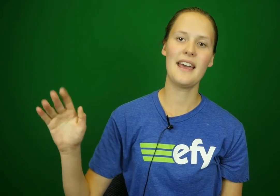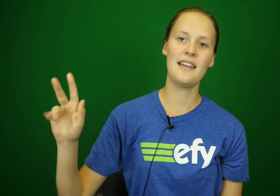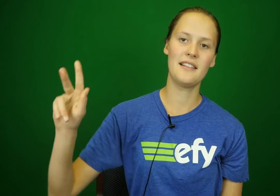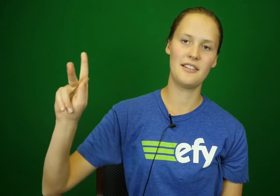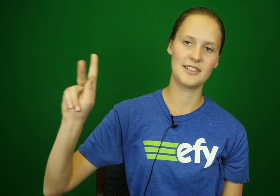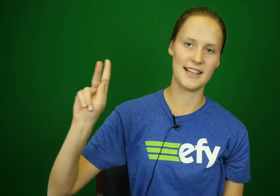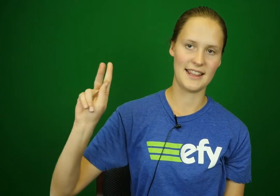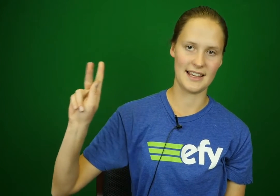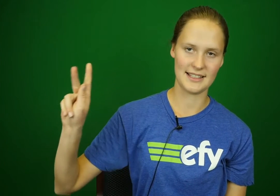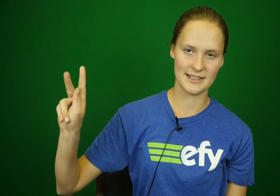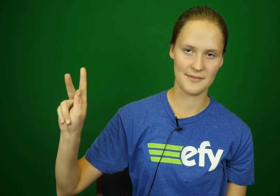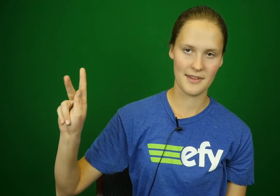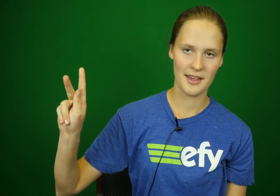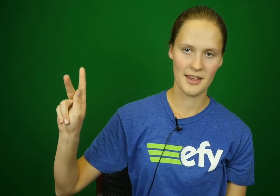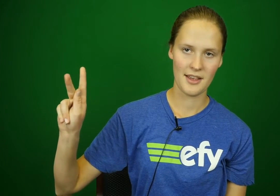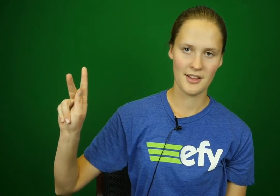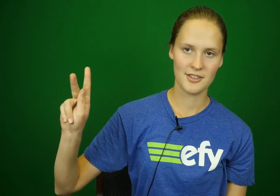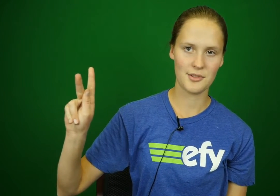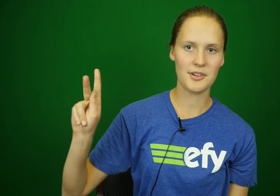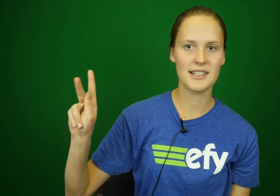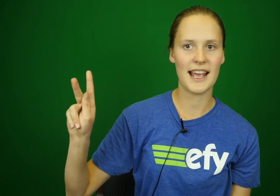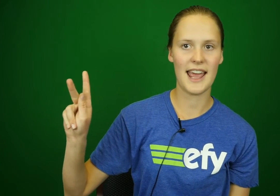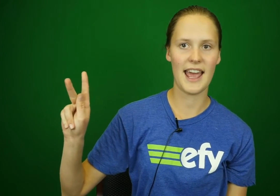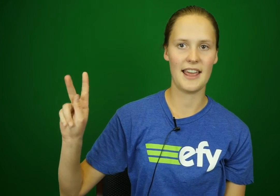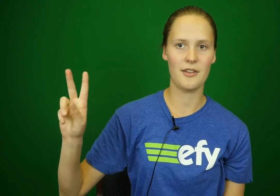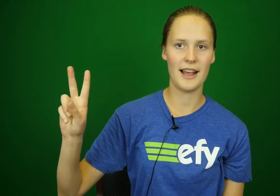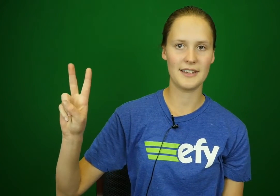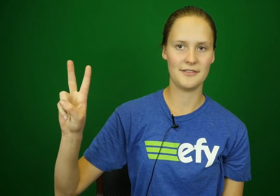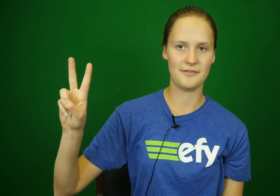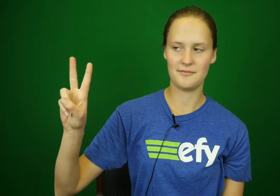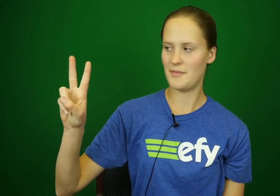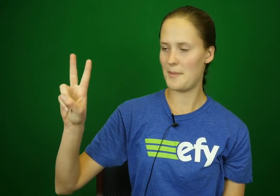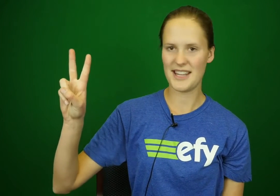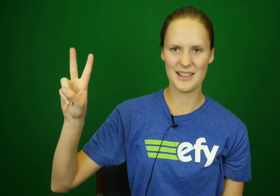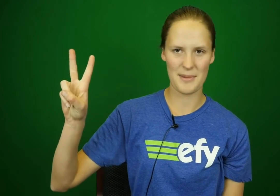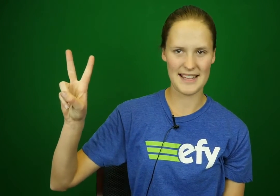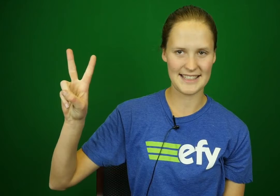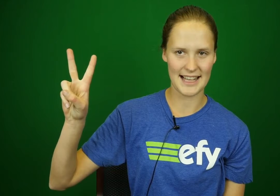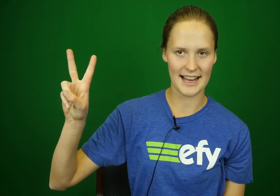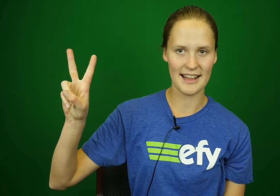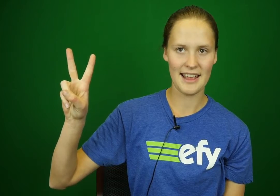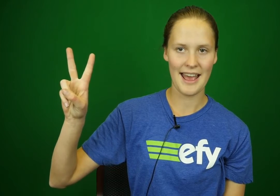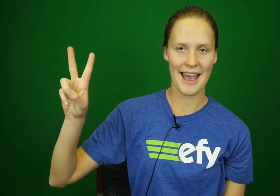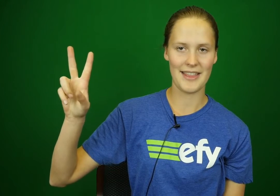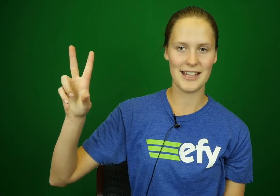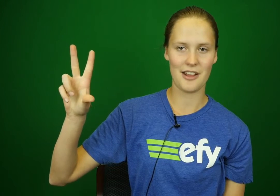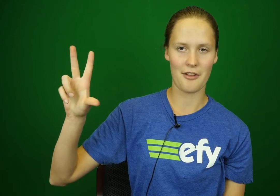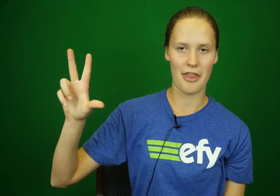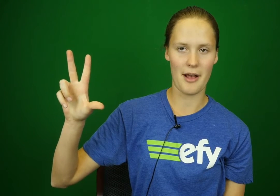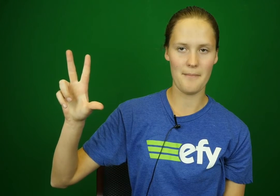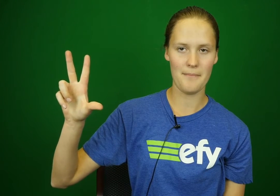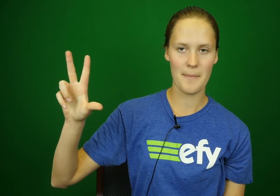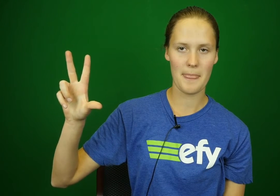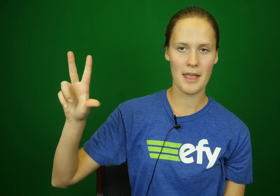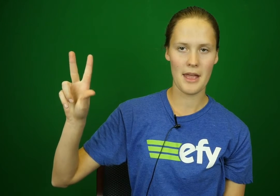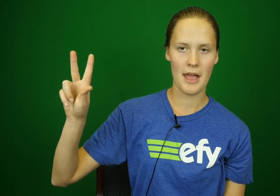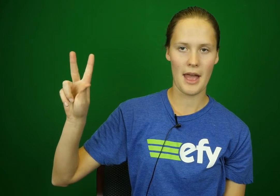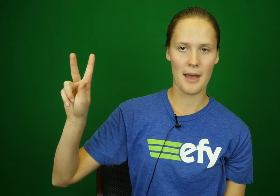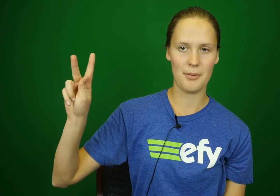K looks like this. So in order to get K, you kind of imitate the peace sign and then take your thumb and put